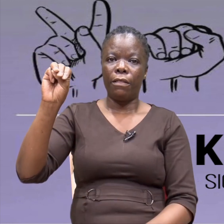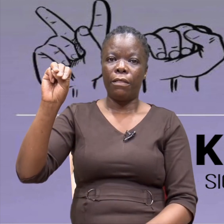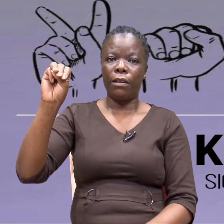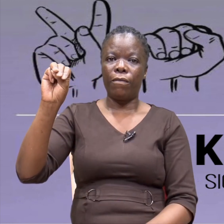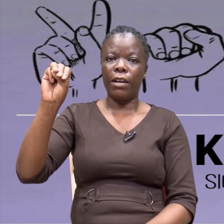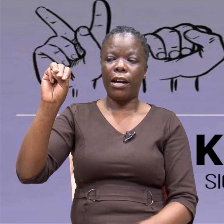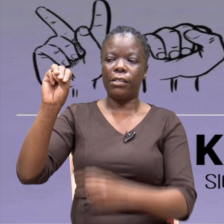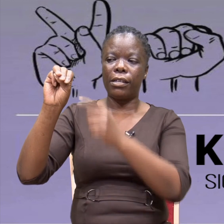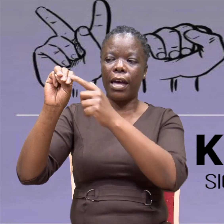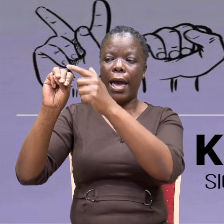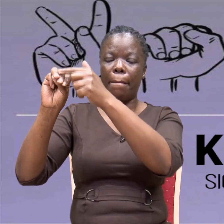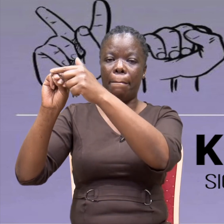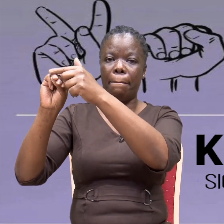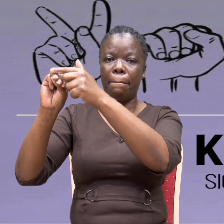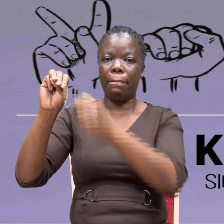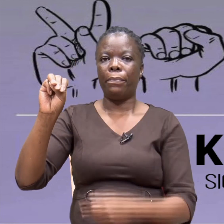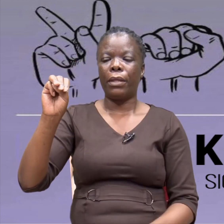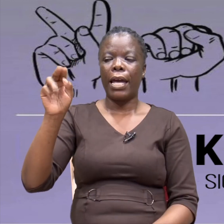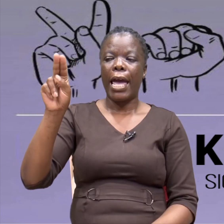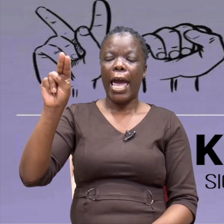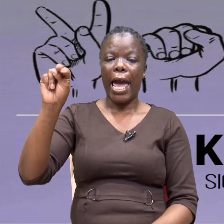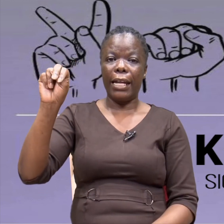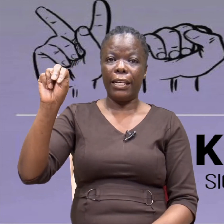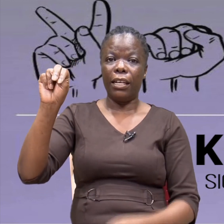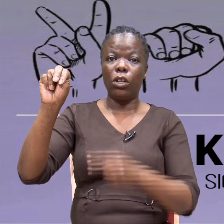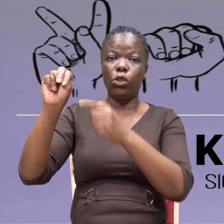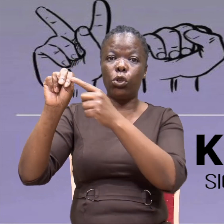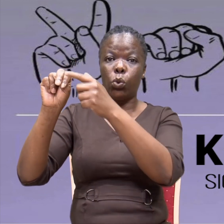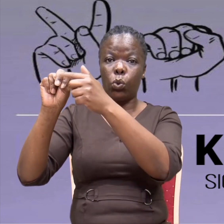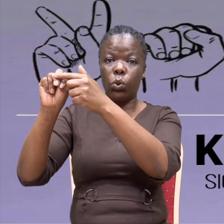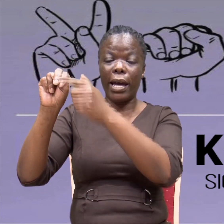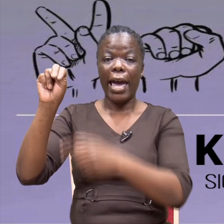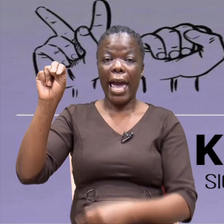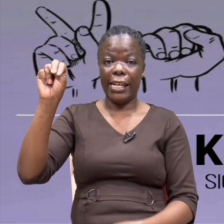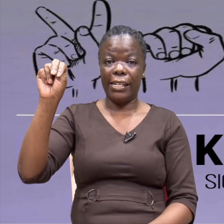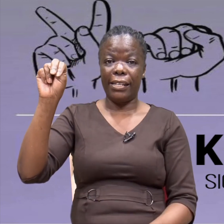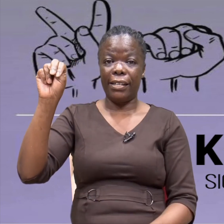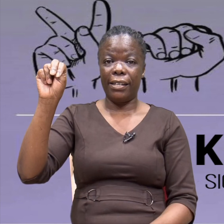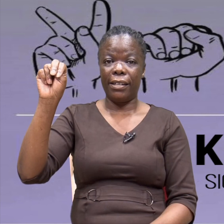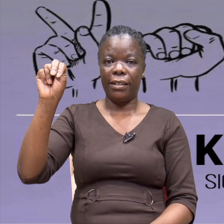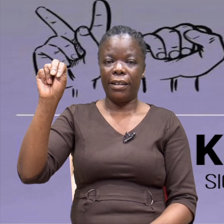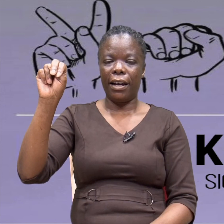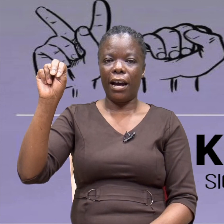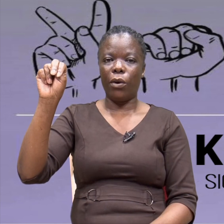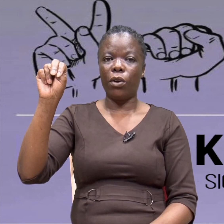Three fingers. M. N. 2. N. I will